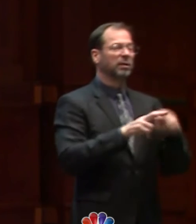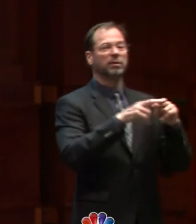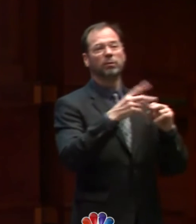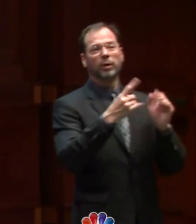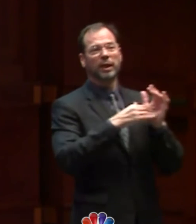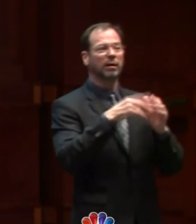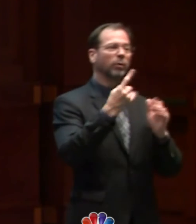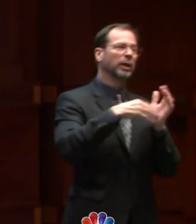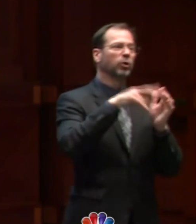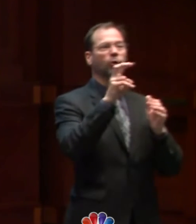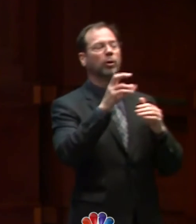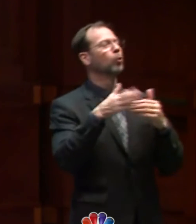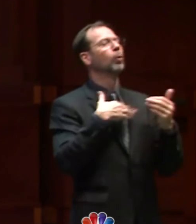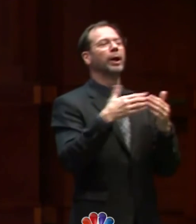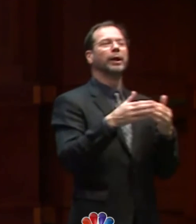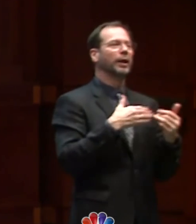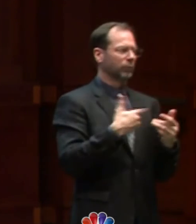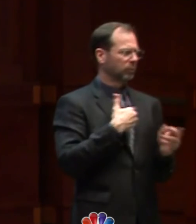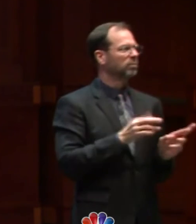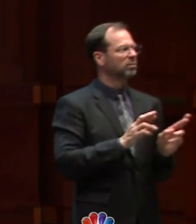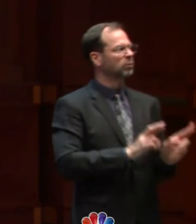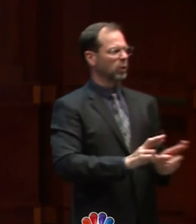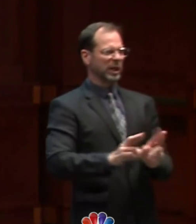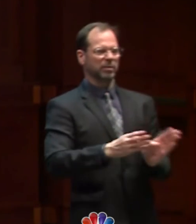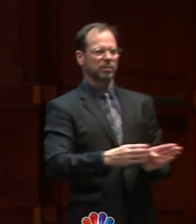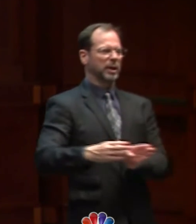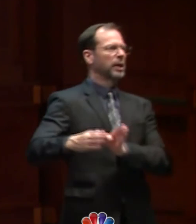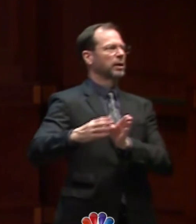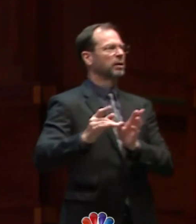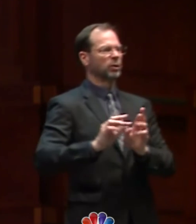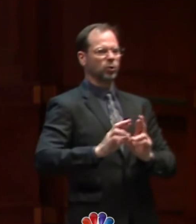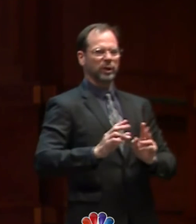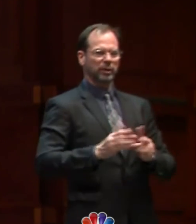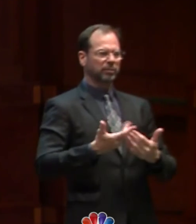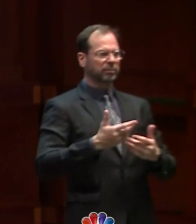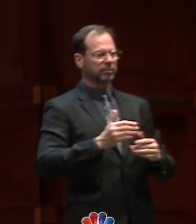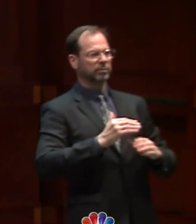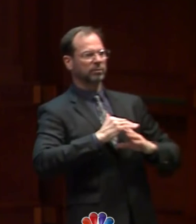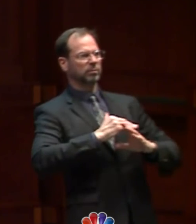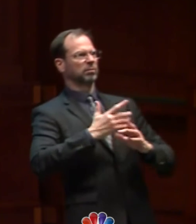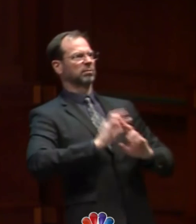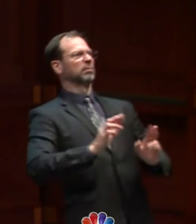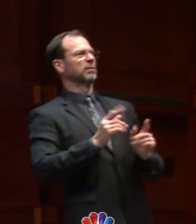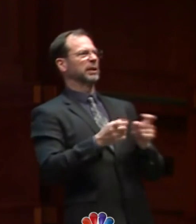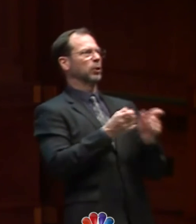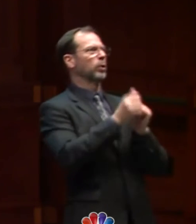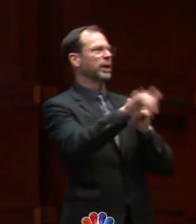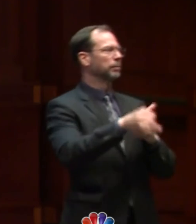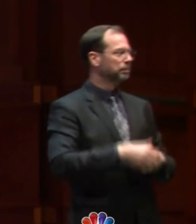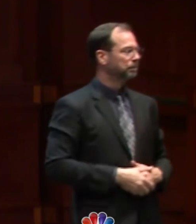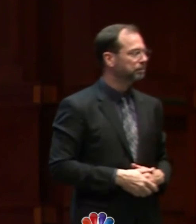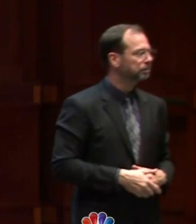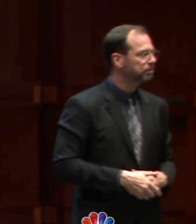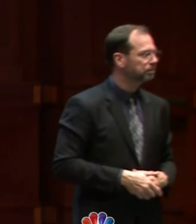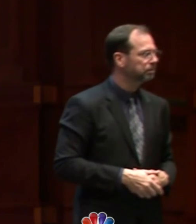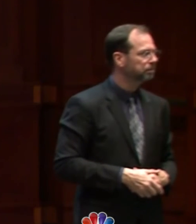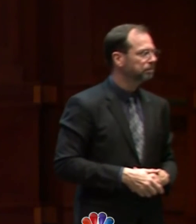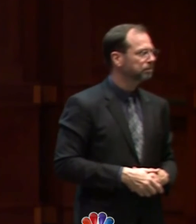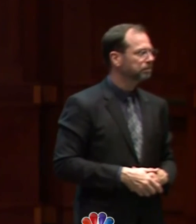1,200, you know, whatever that might be. Yeah, we're certainly in a good position to deal with that.